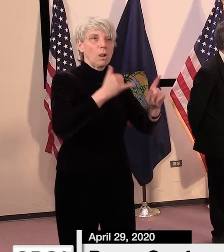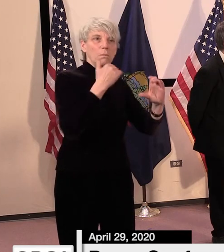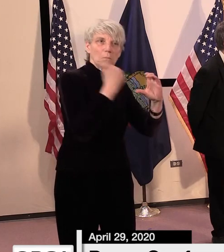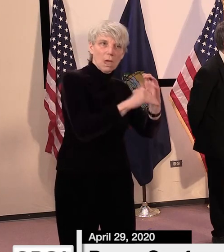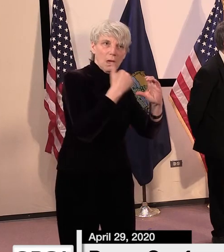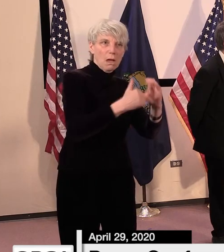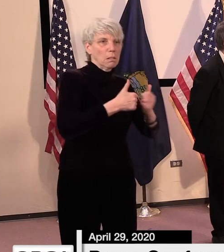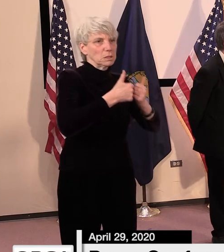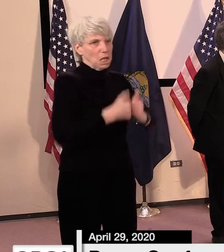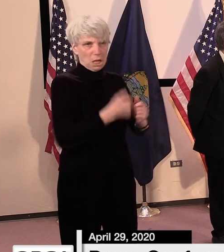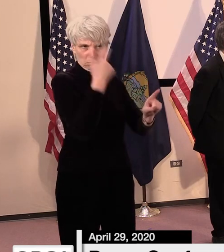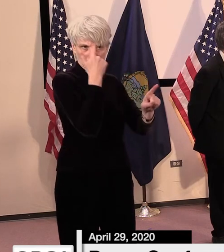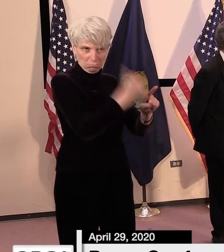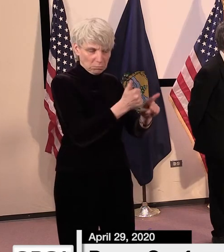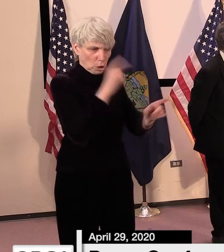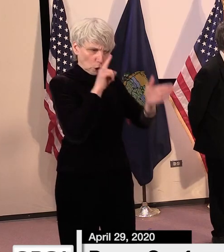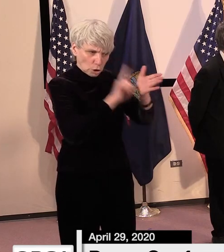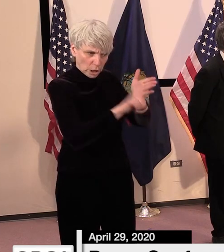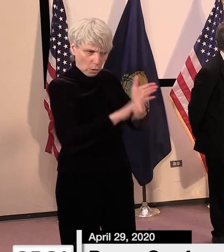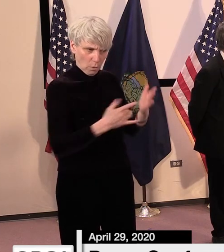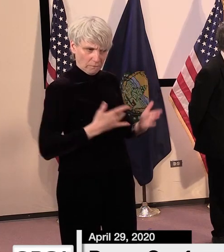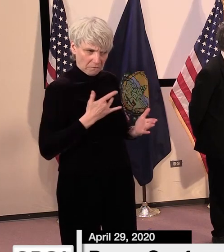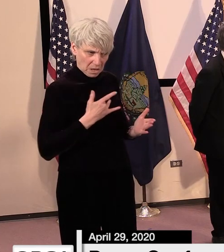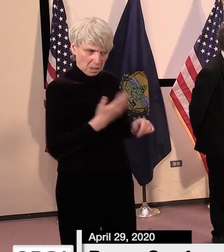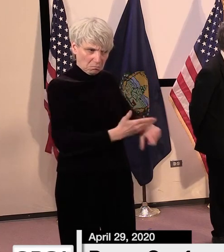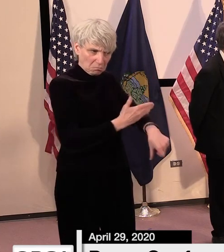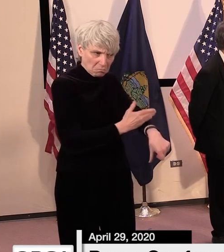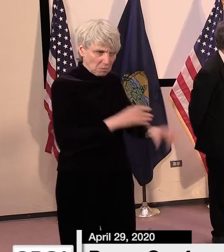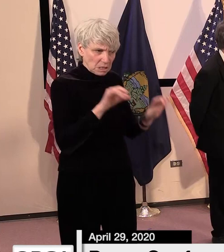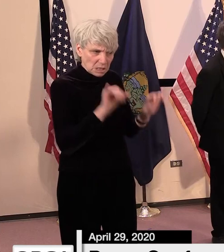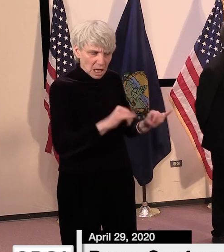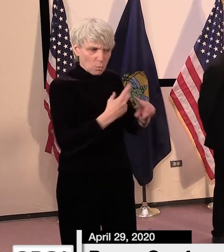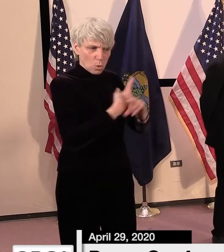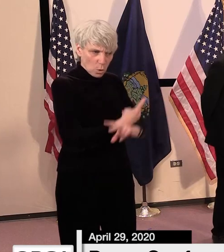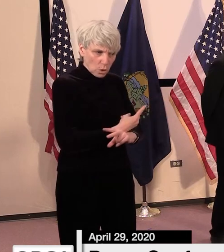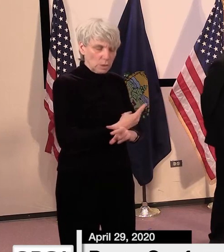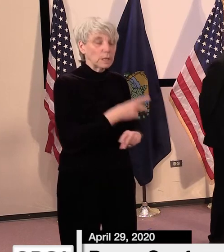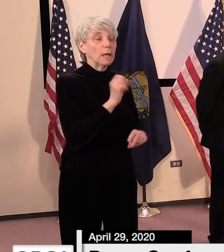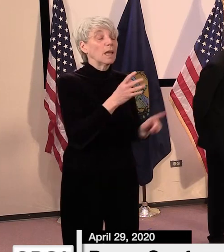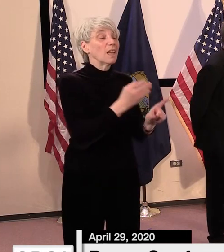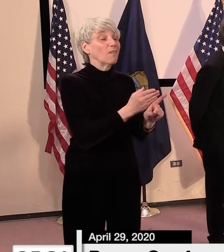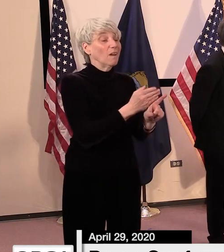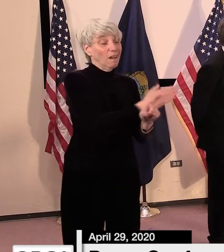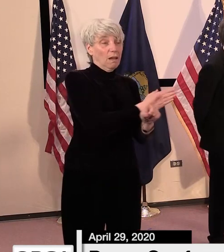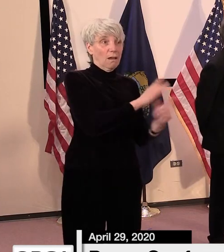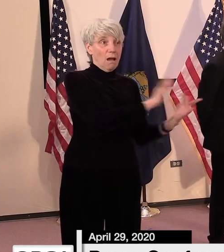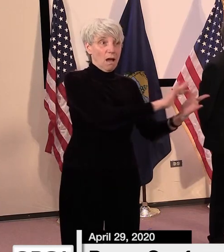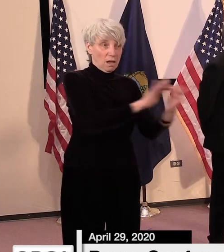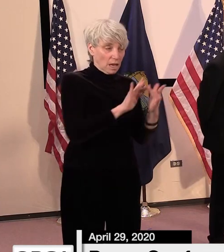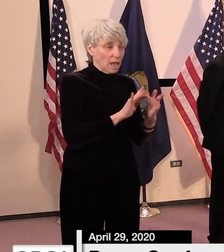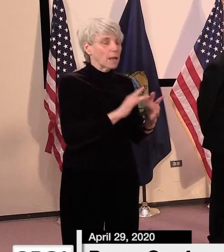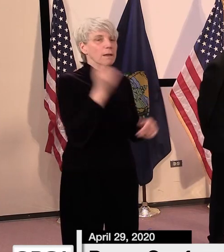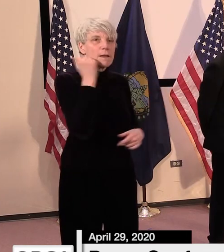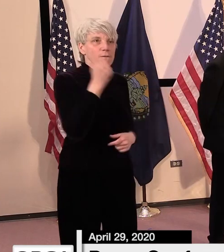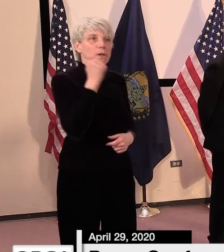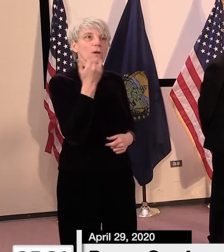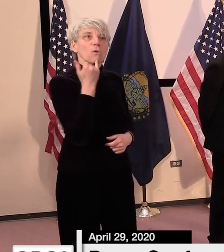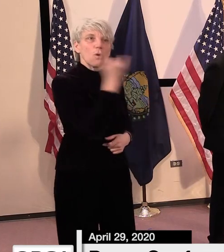symptoms and recovery. And if they're a contact of a case, they'll get a daily message to see whether they develop